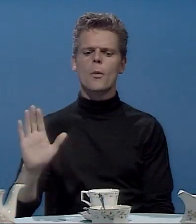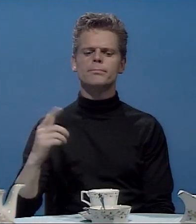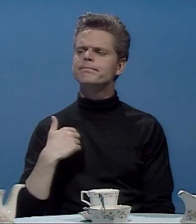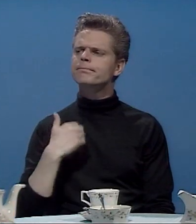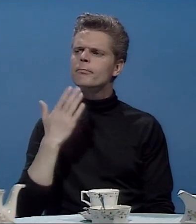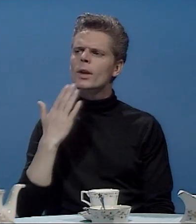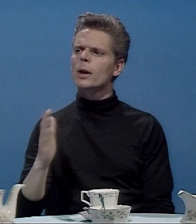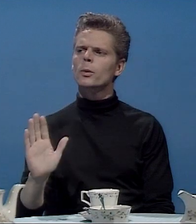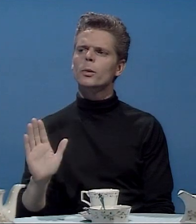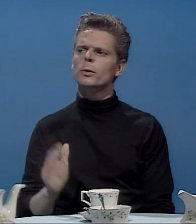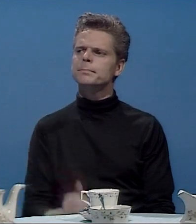No, thank you.